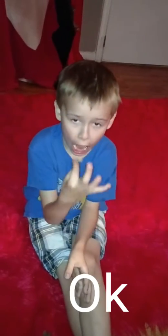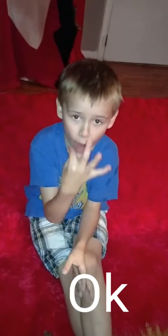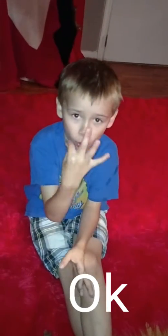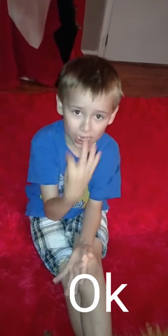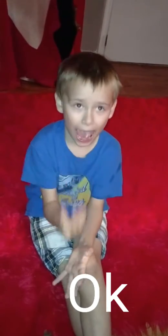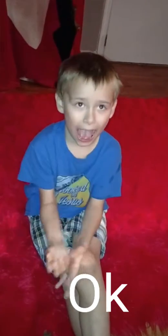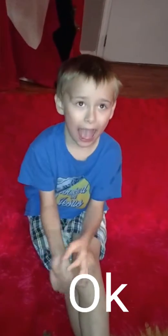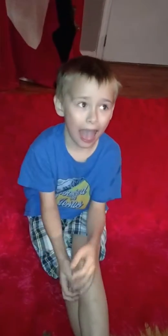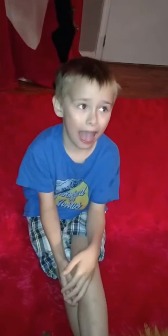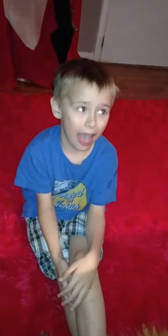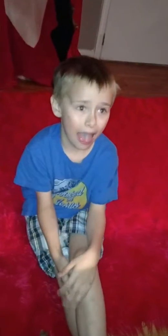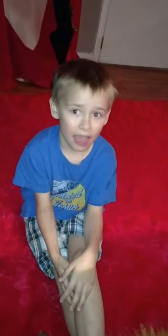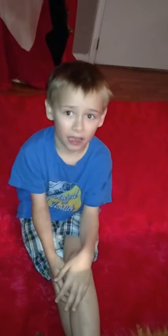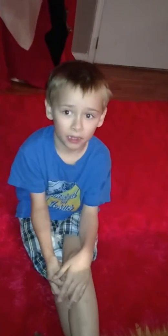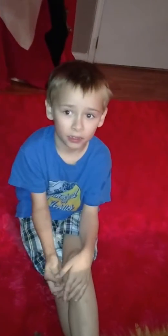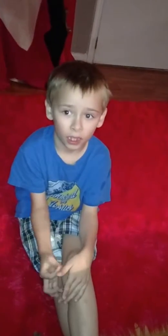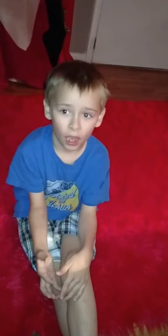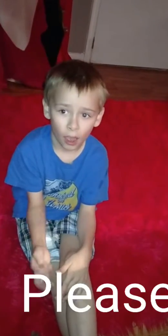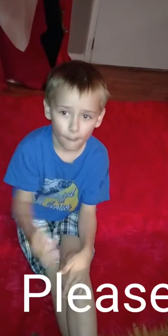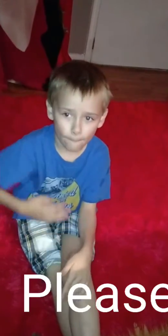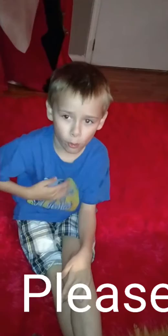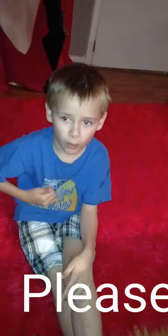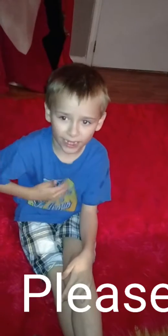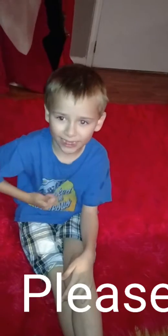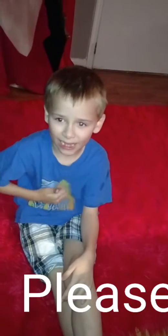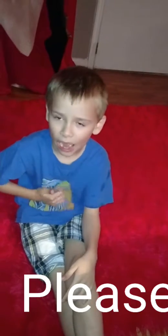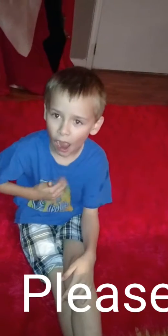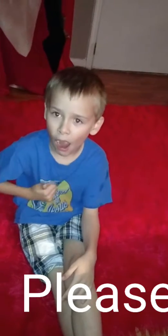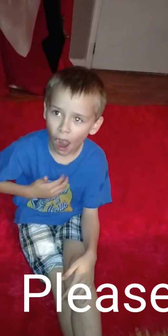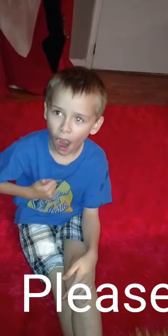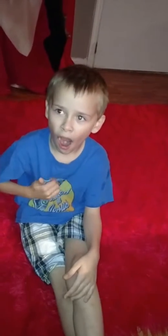sign please, sign play,